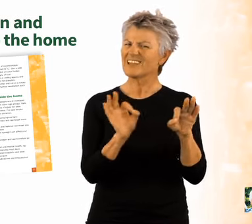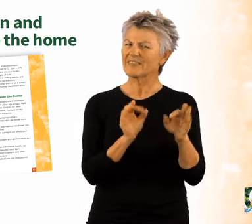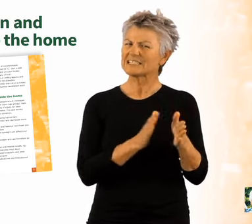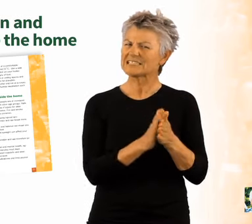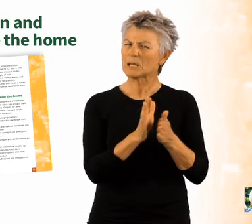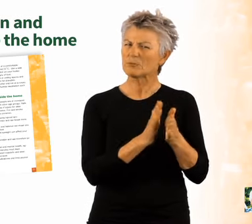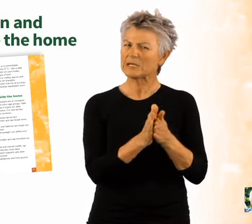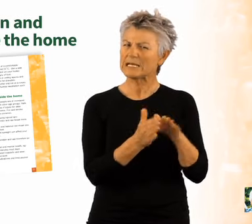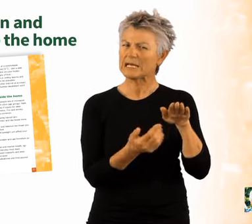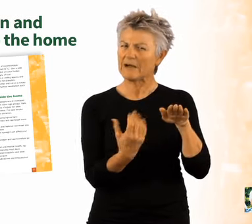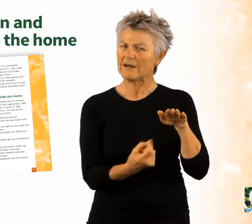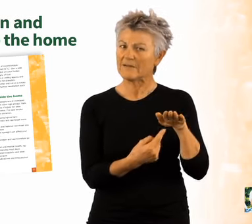heels.